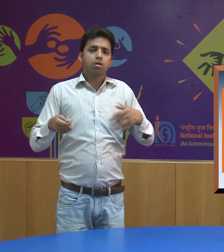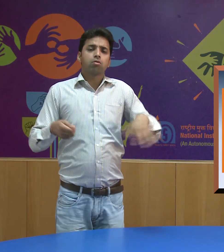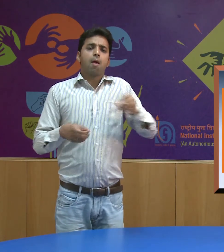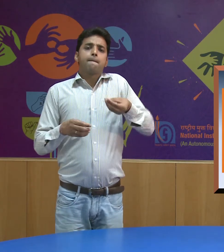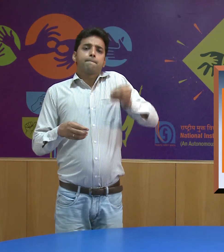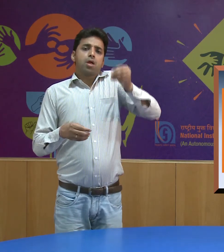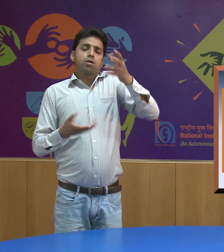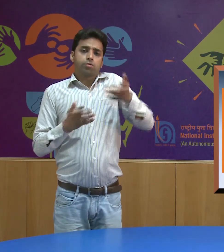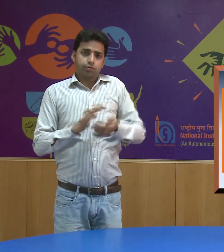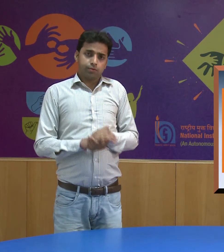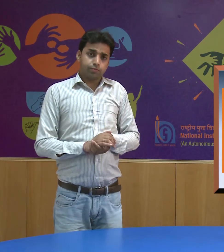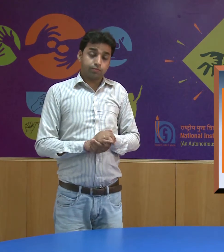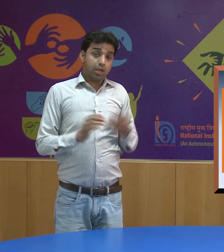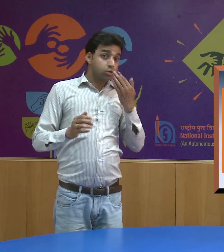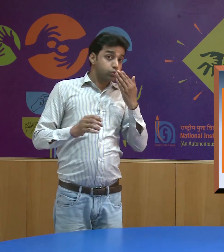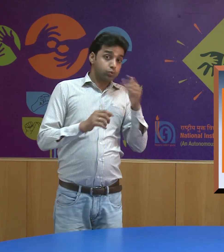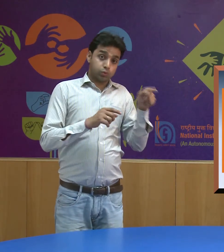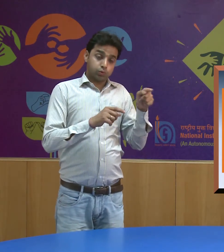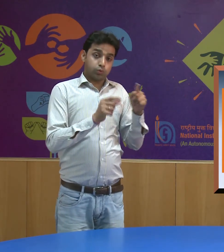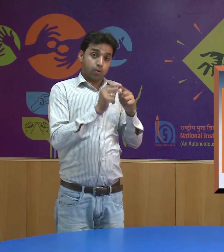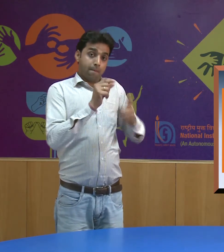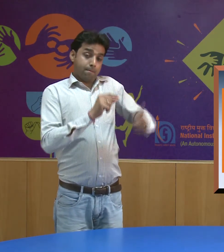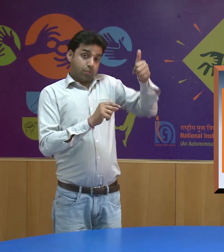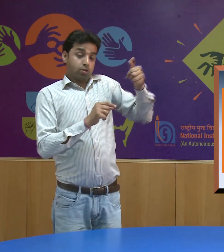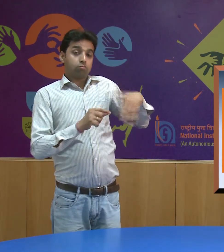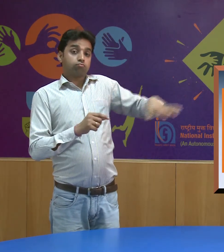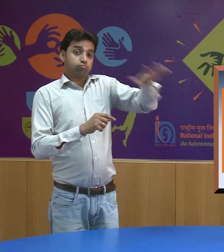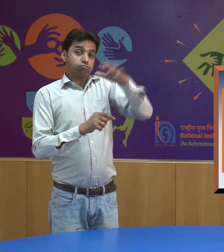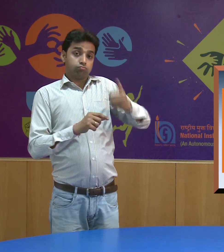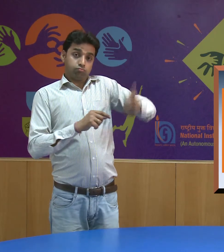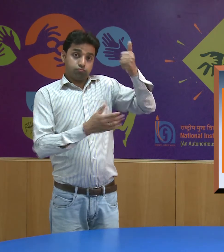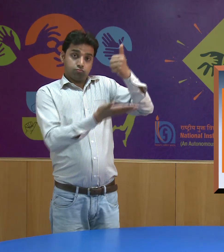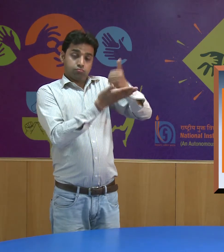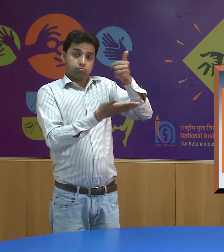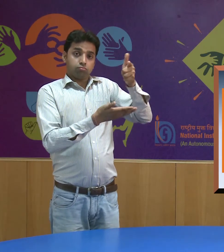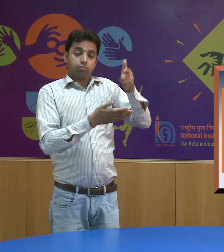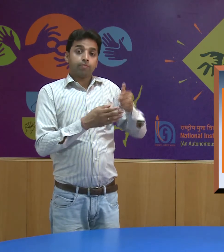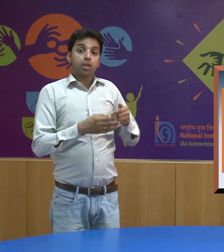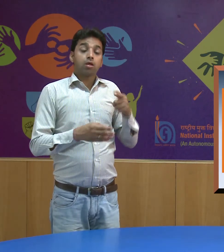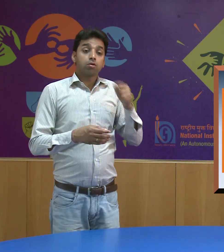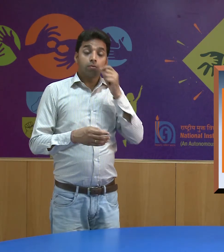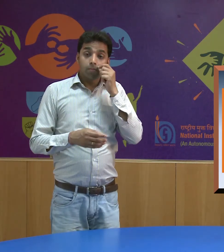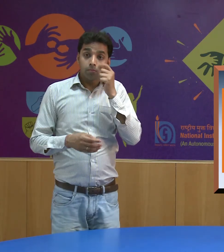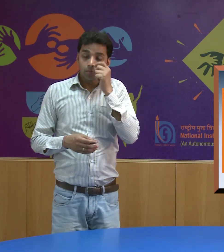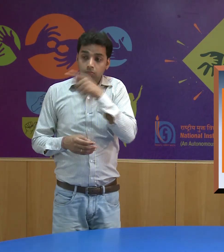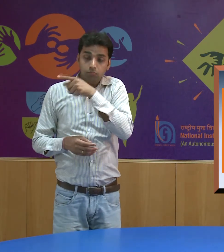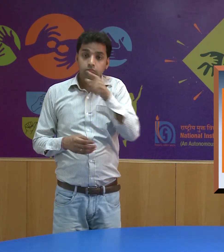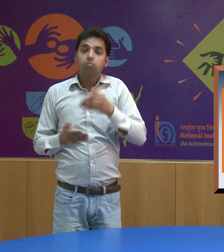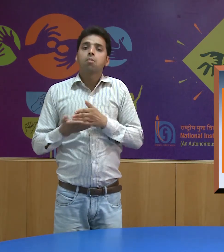Since the school principal is the head of the school and his or her behavior is copied by